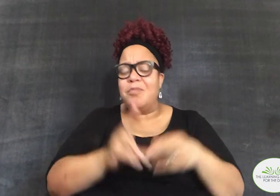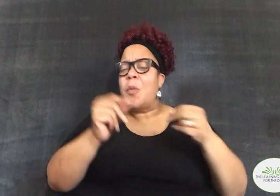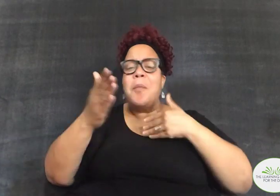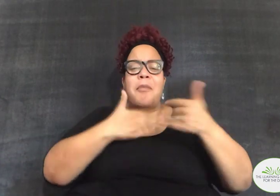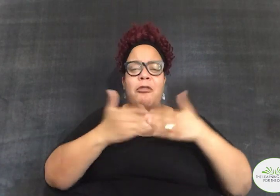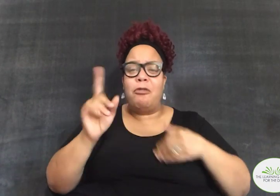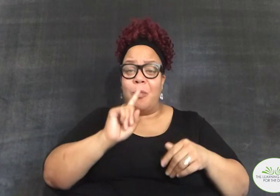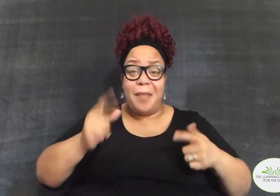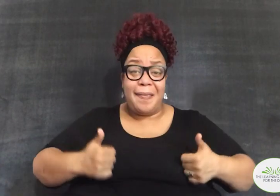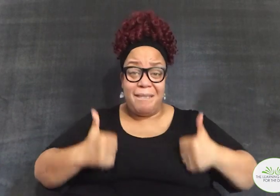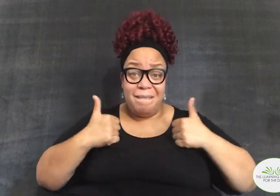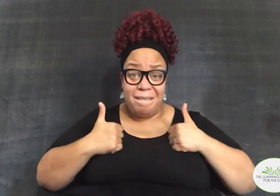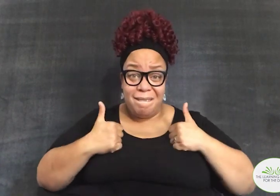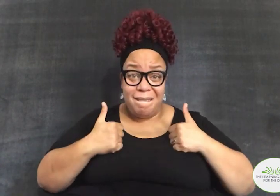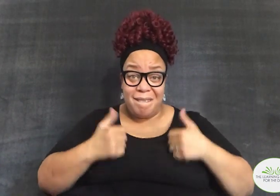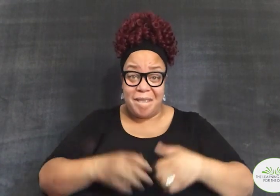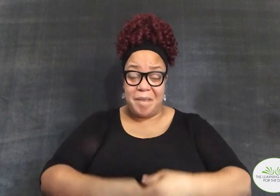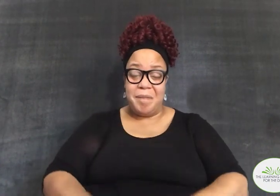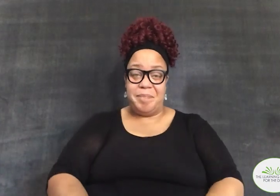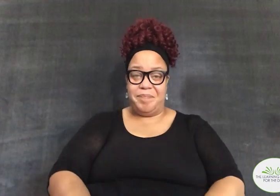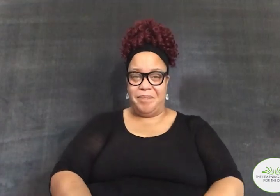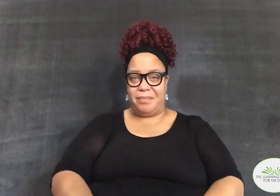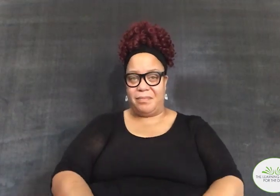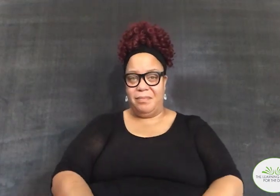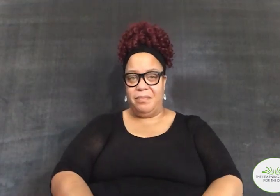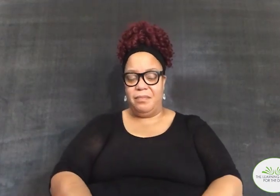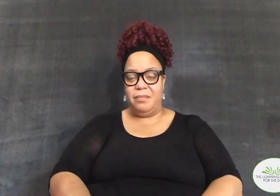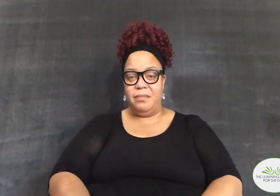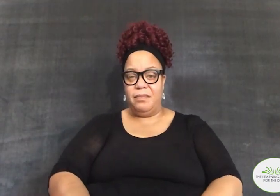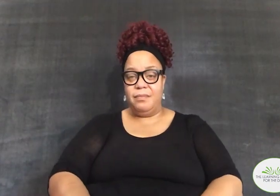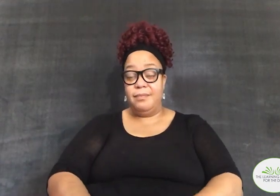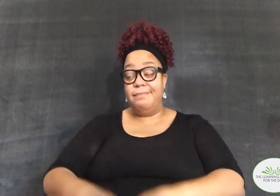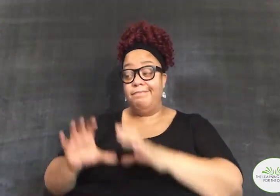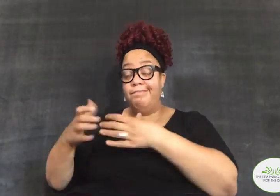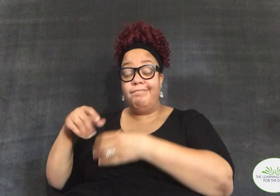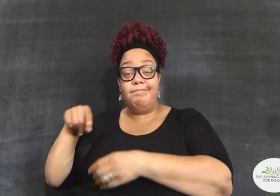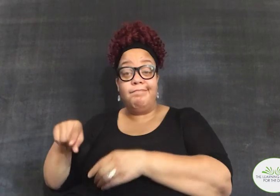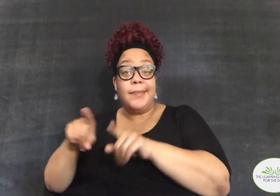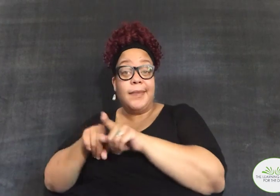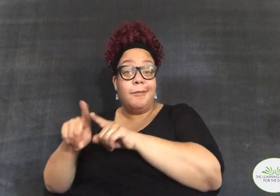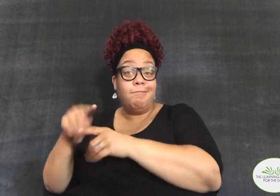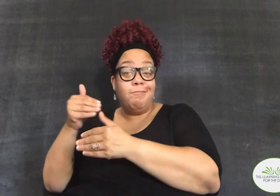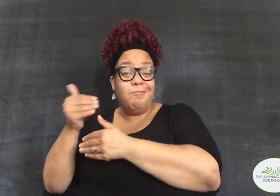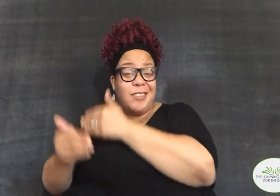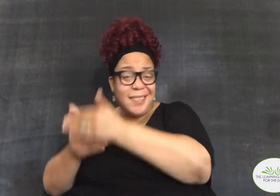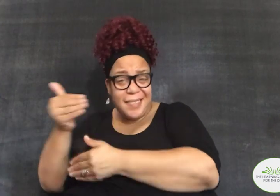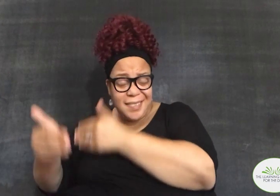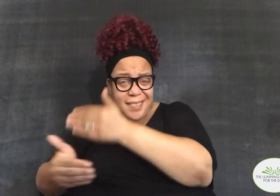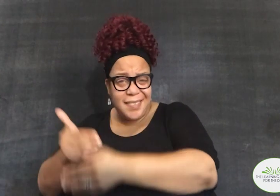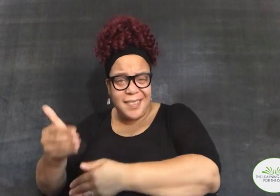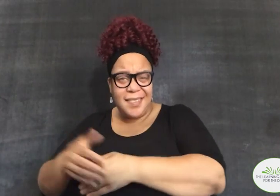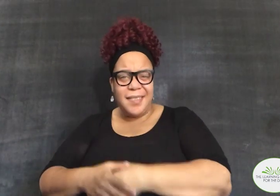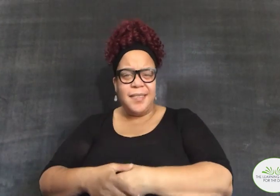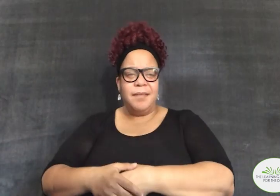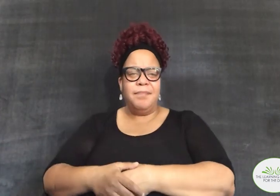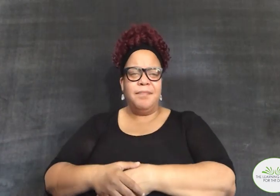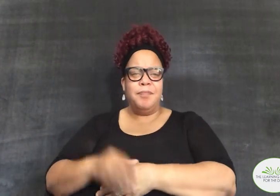inequality are meaningfully involved in the creation and implementation of the institutional